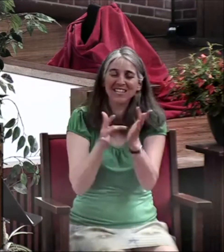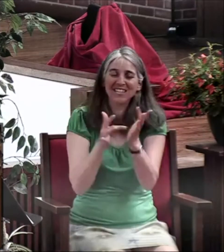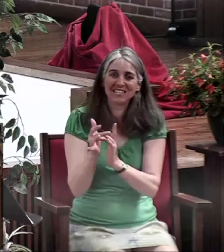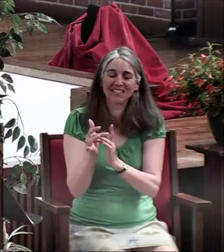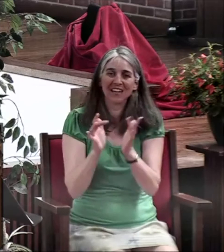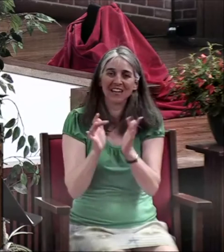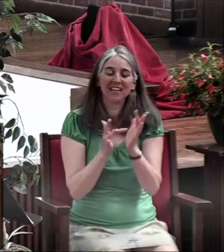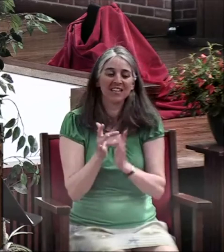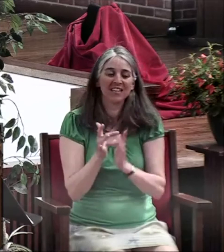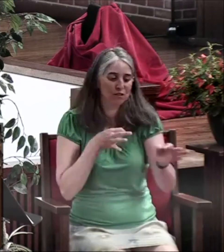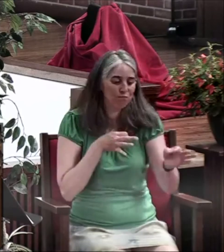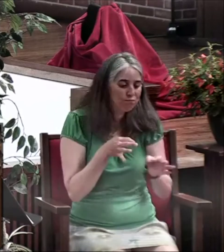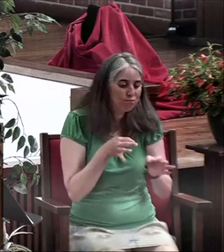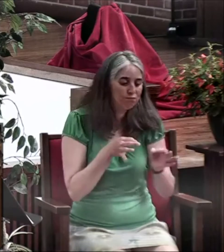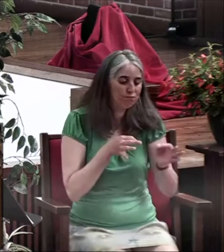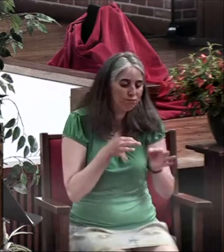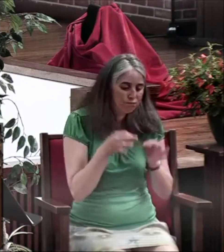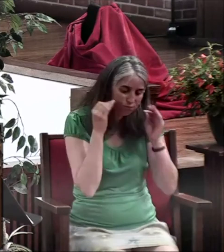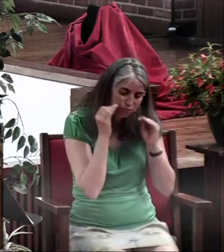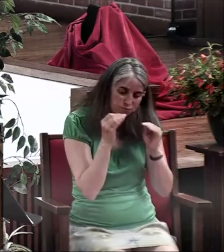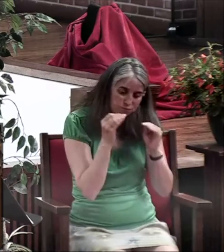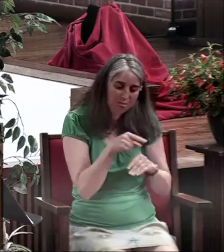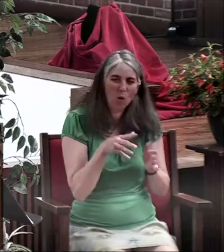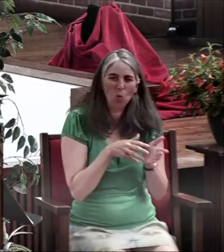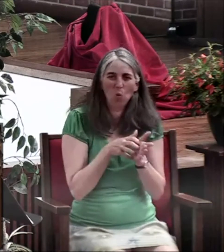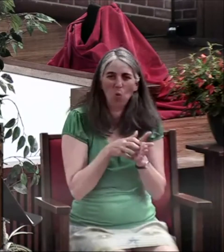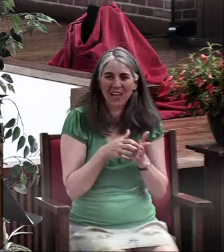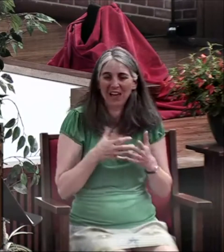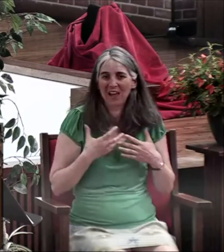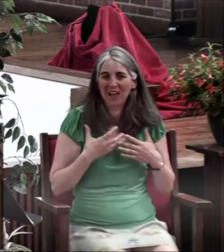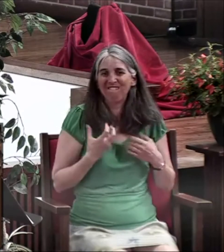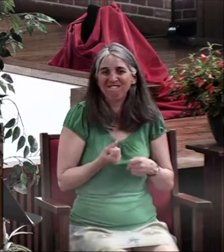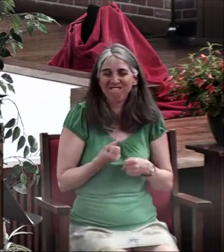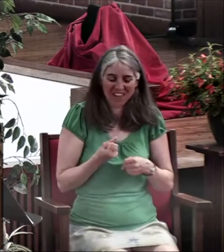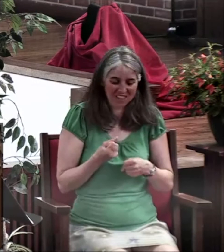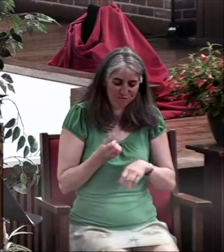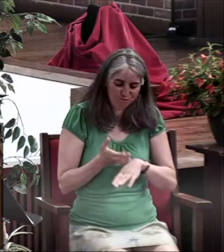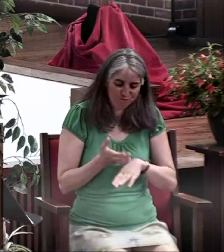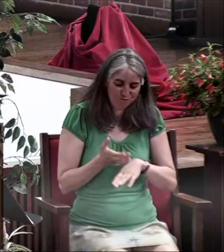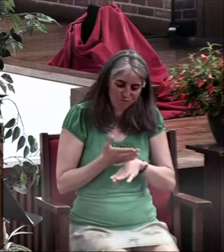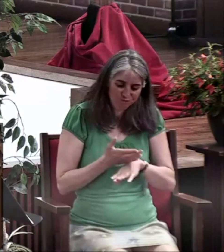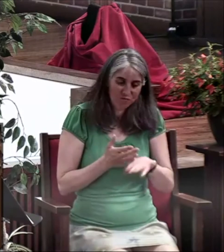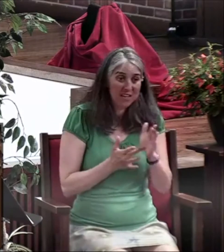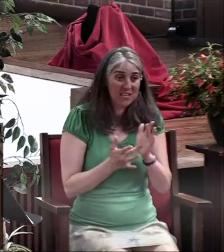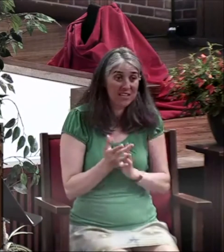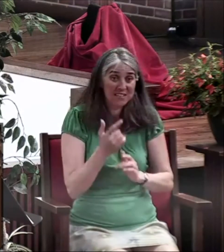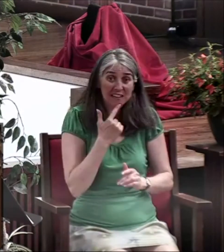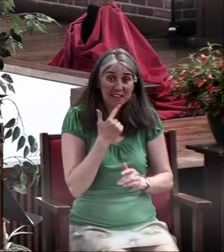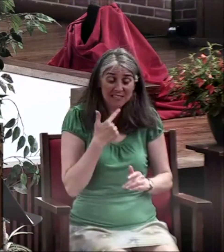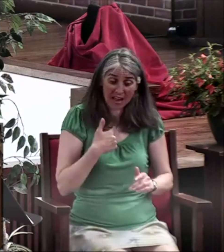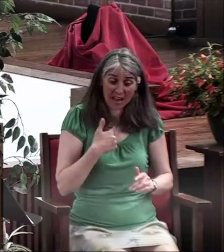Jesus works with them in their infantile, weak faith. And he says these three words, I am the way.